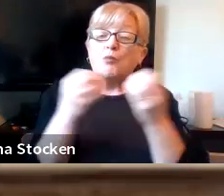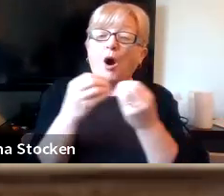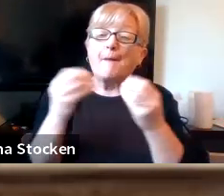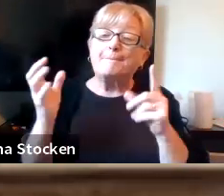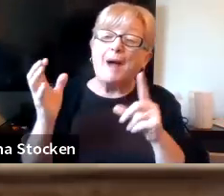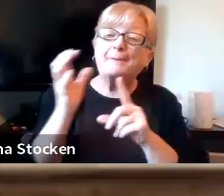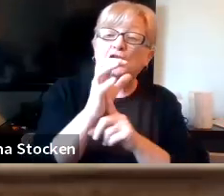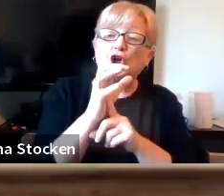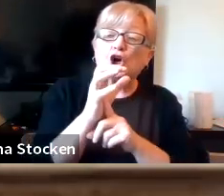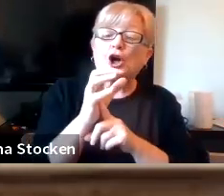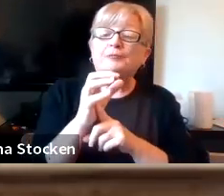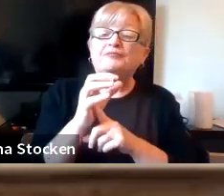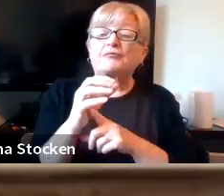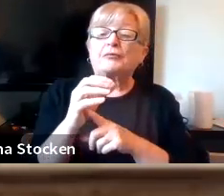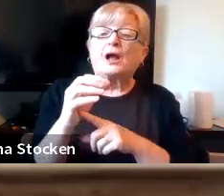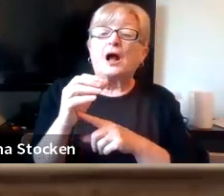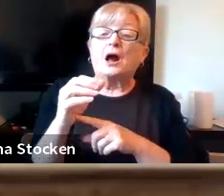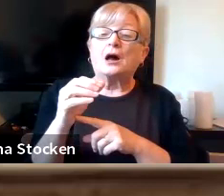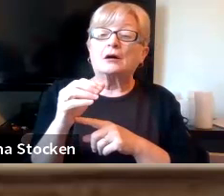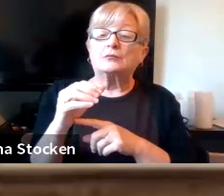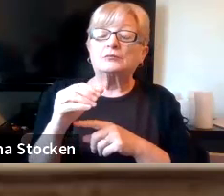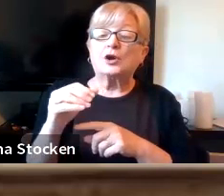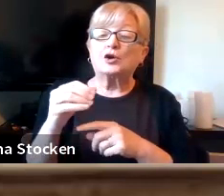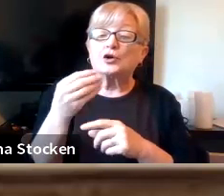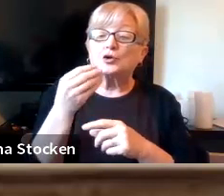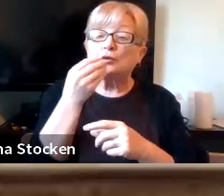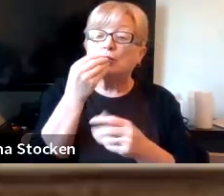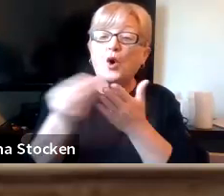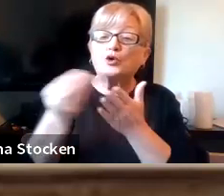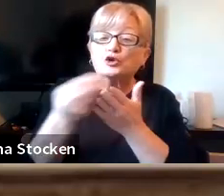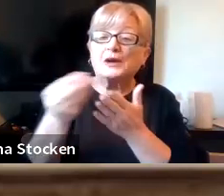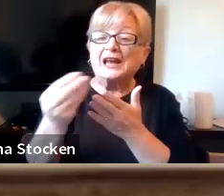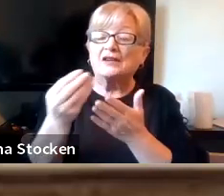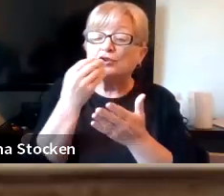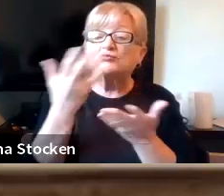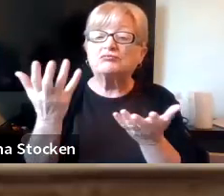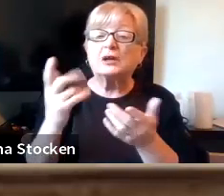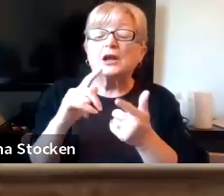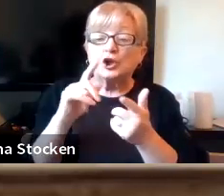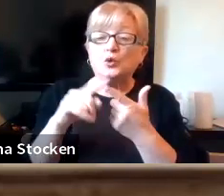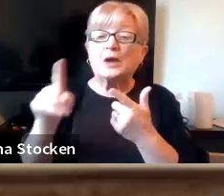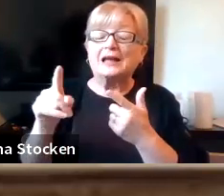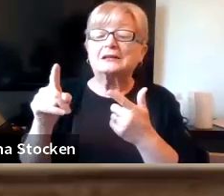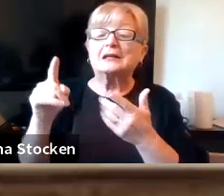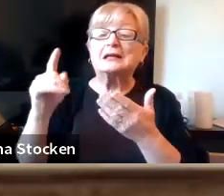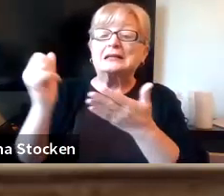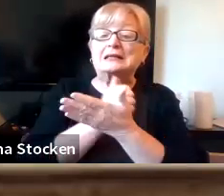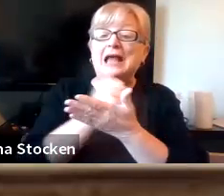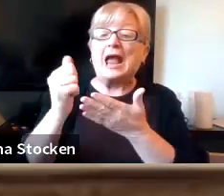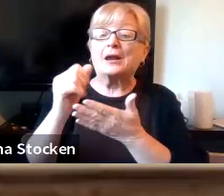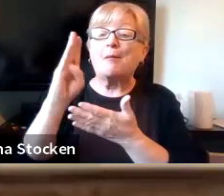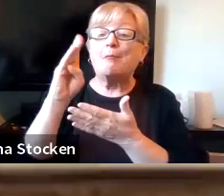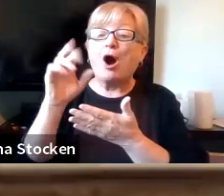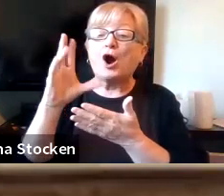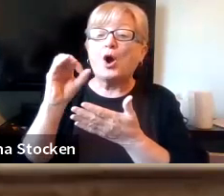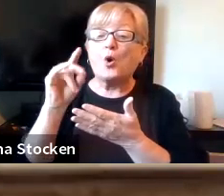grocery brands, you can scan the barcode on those grocery items and it will